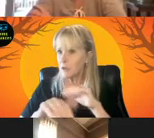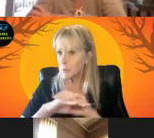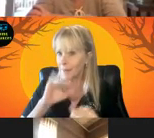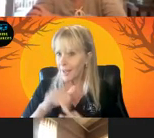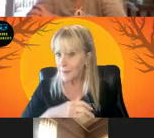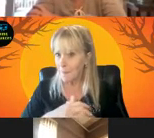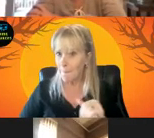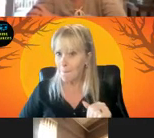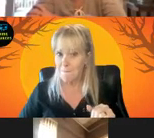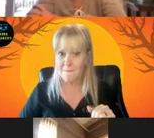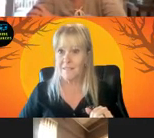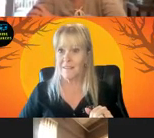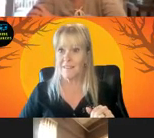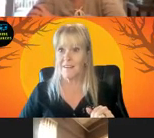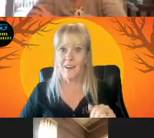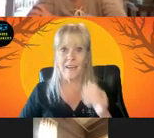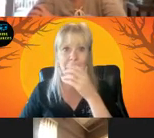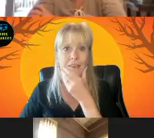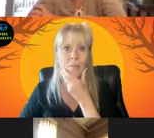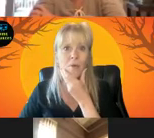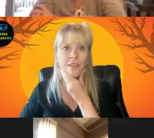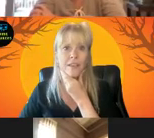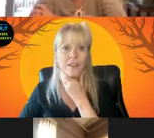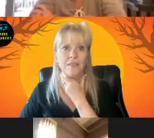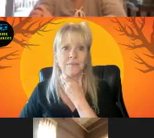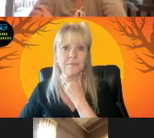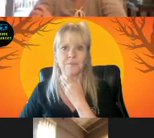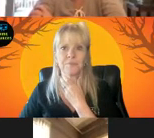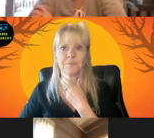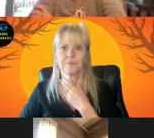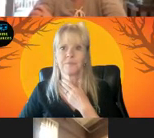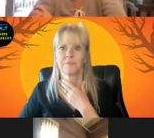Everybody comfortable with that? All right, let me come over here.